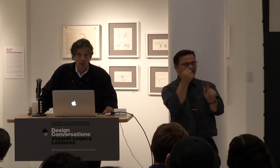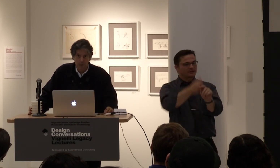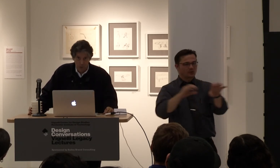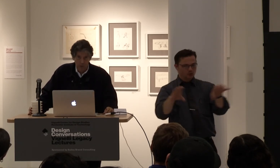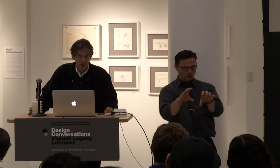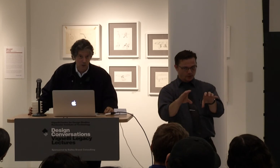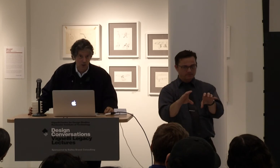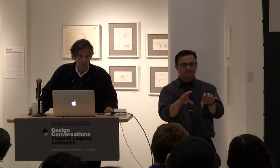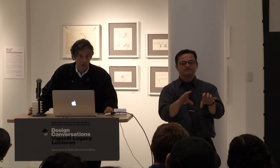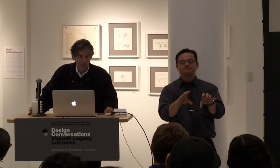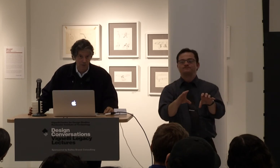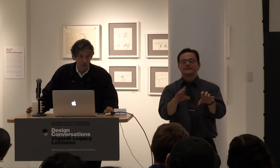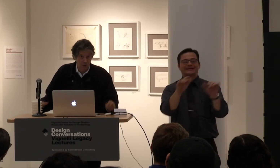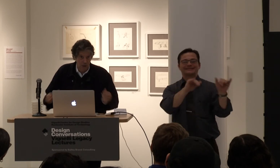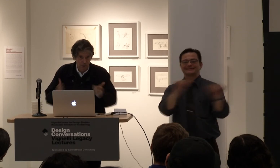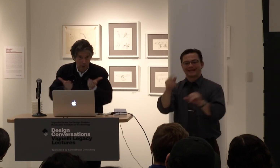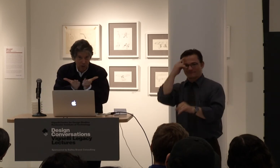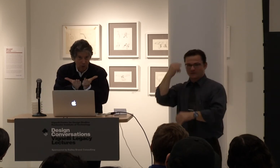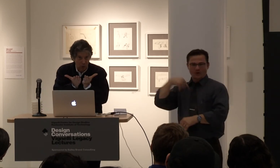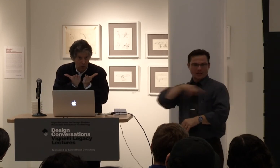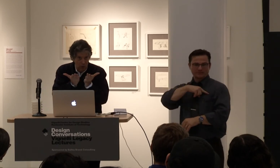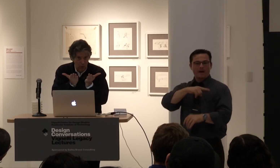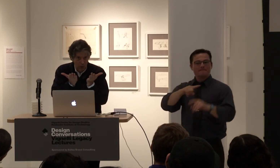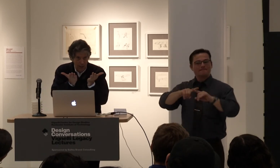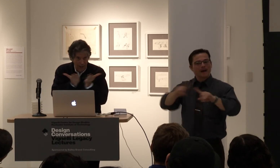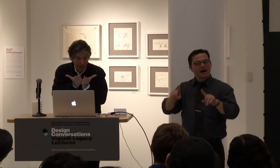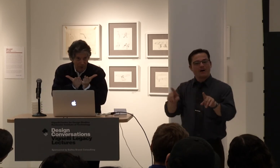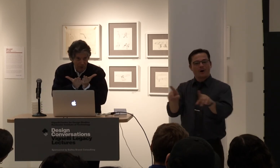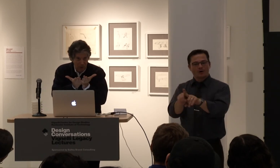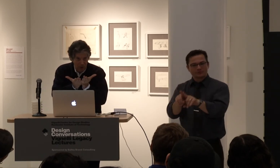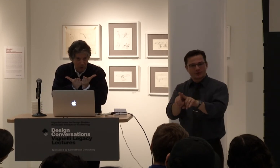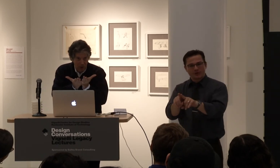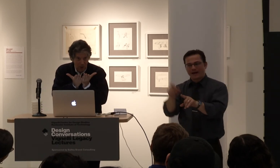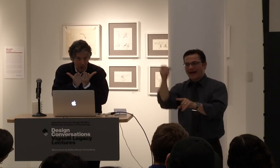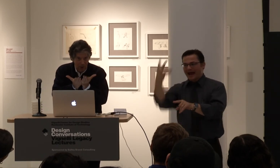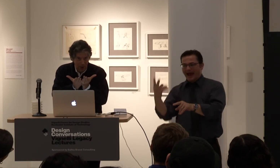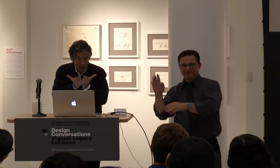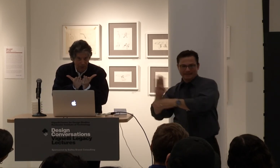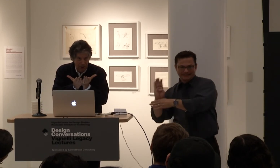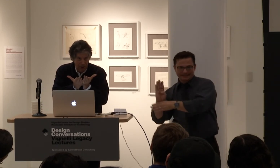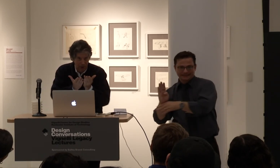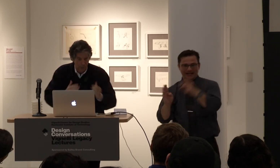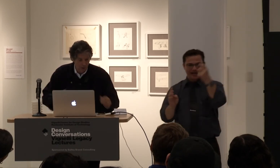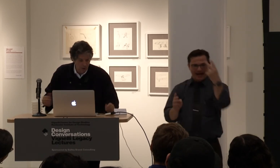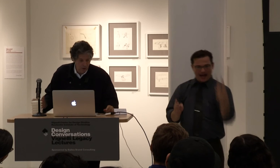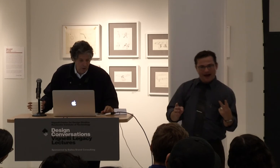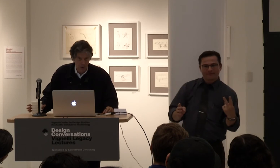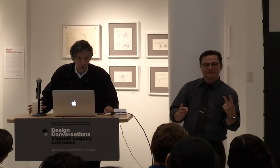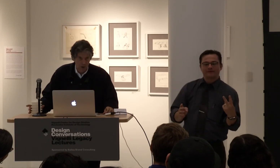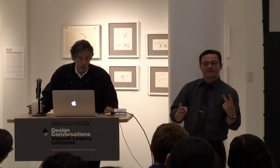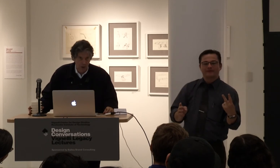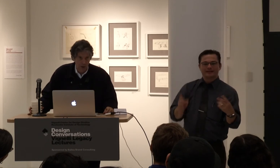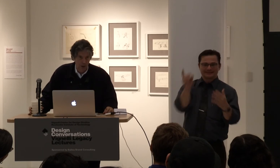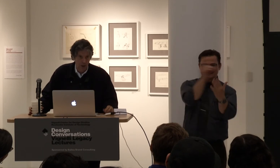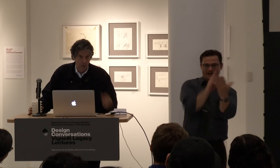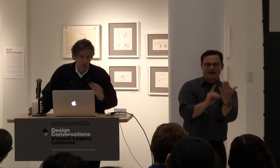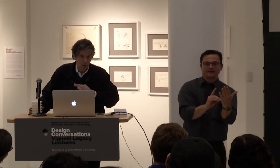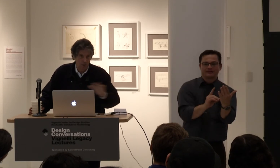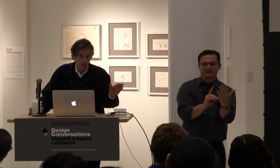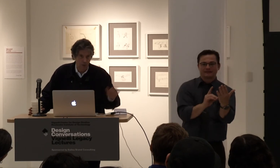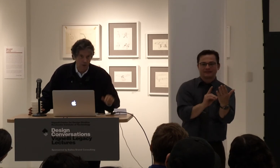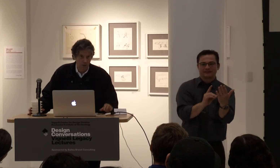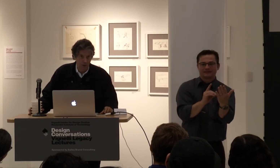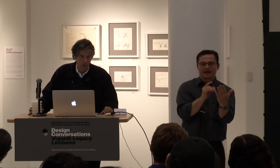doing. It's the same thing for us, but it's also half business and half design, and we